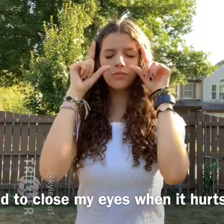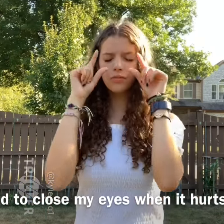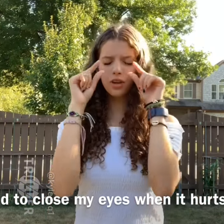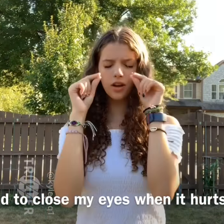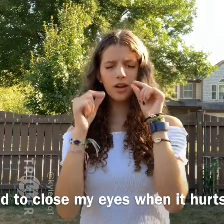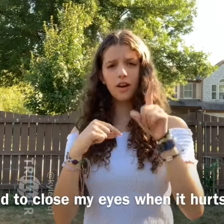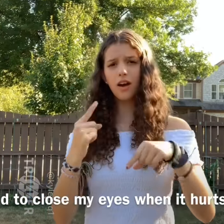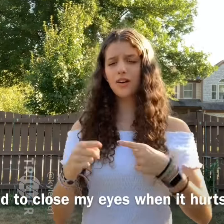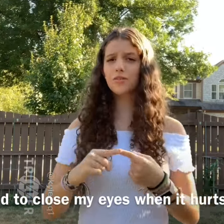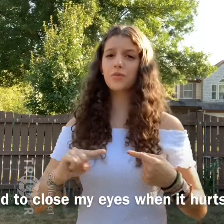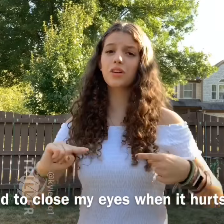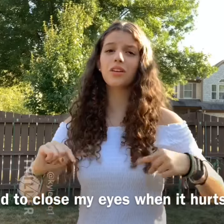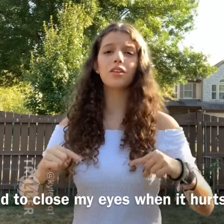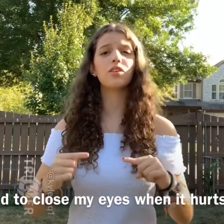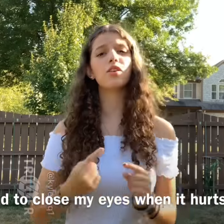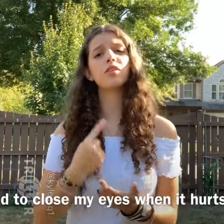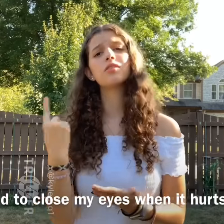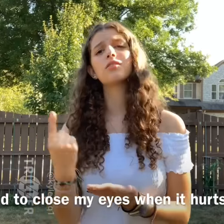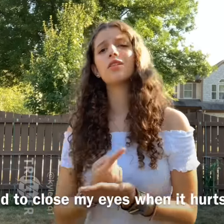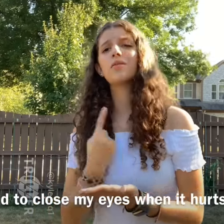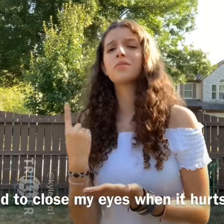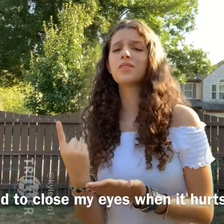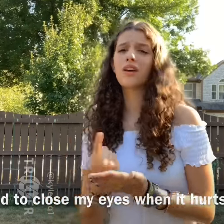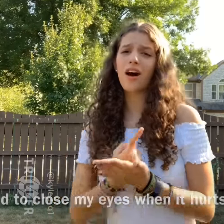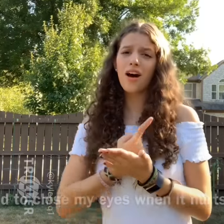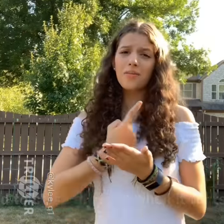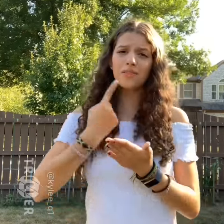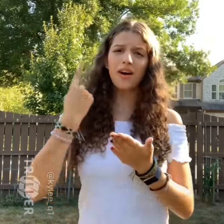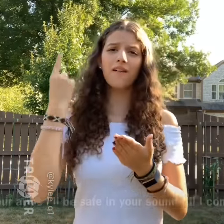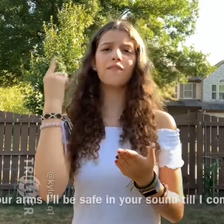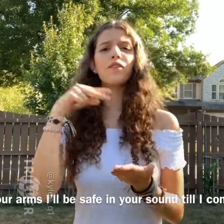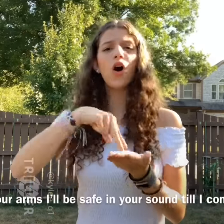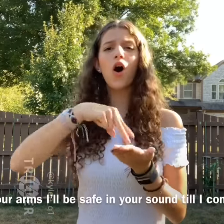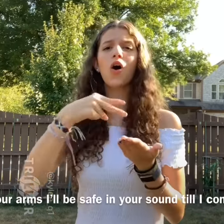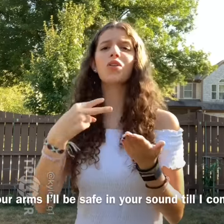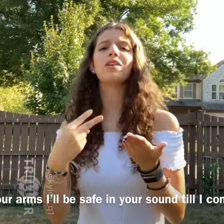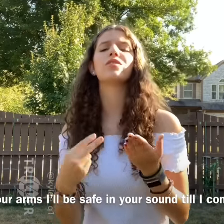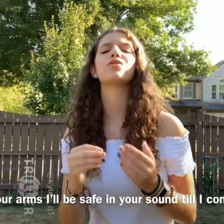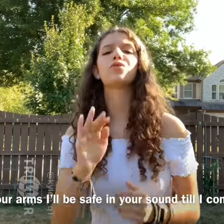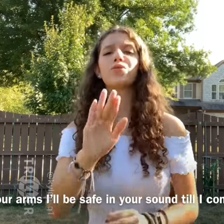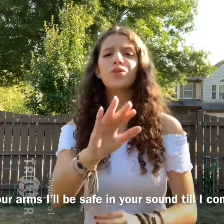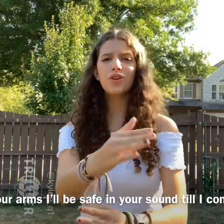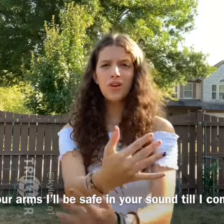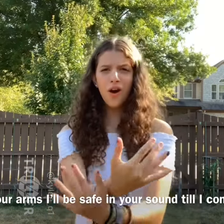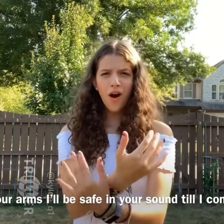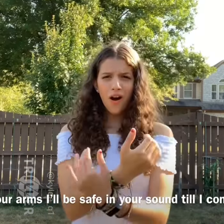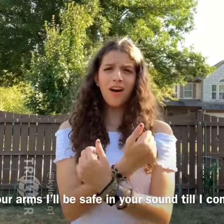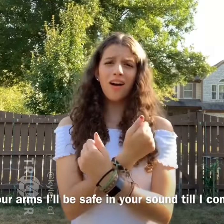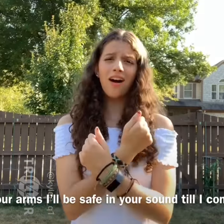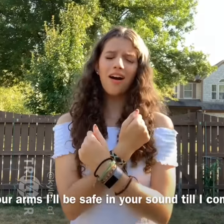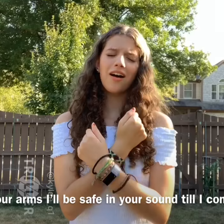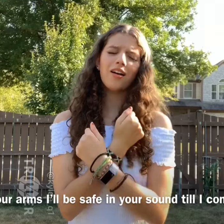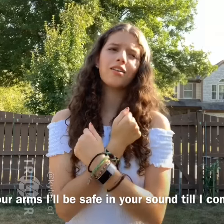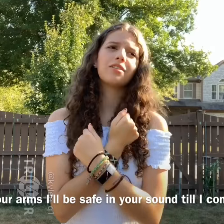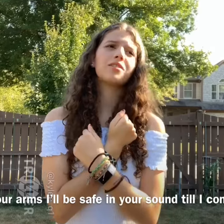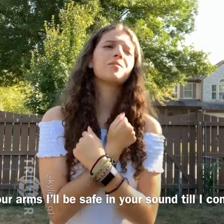my eyes when it hurts Sometimes I fall into your arms